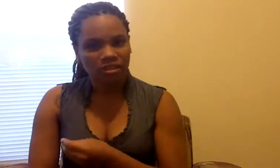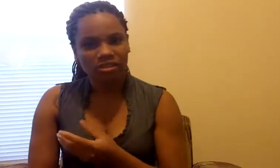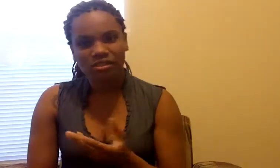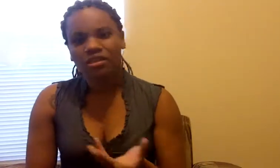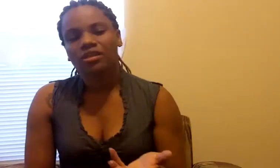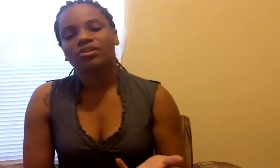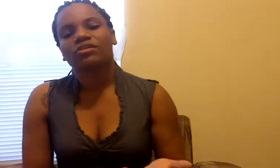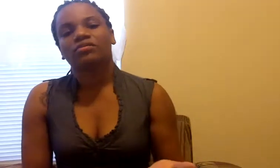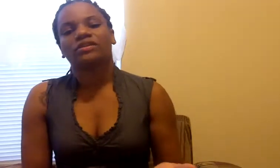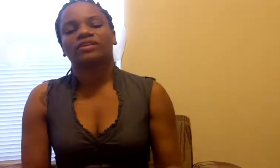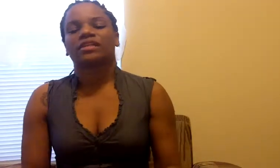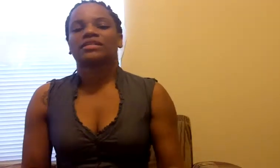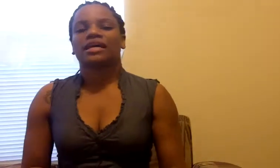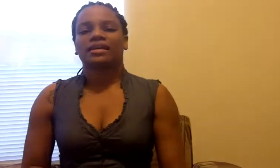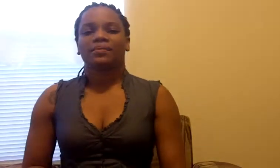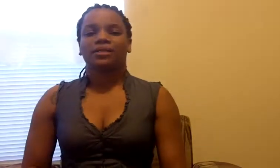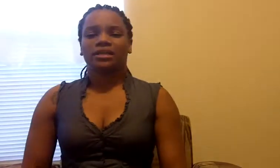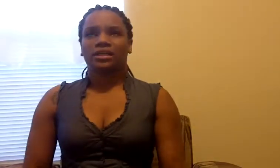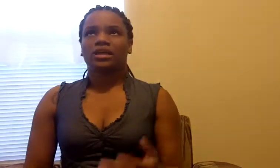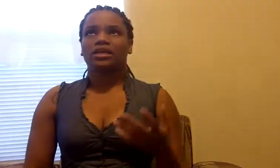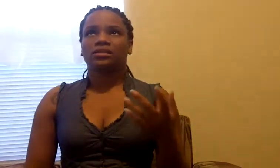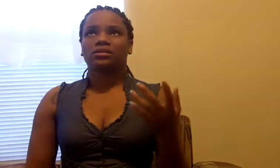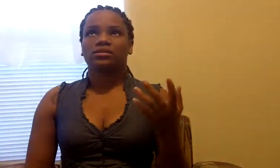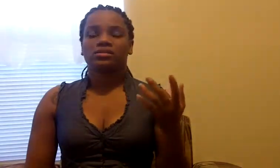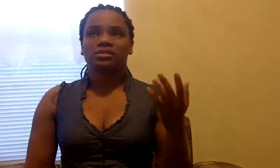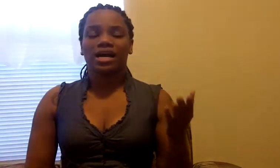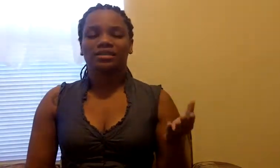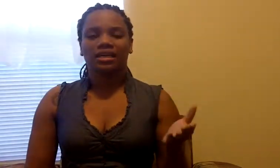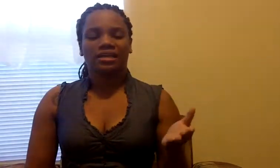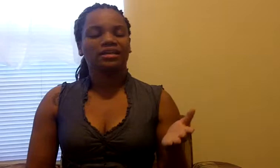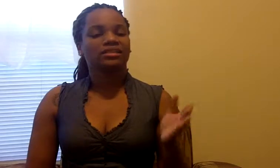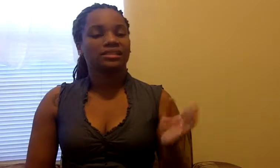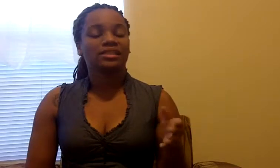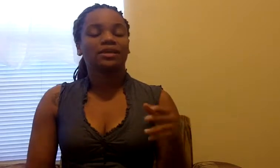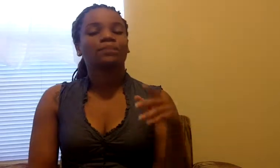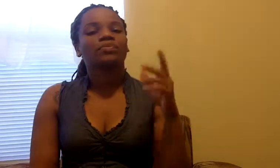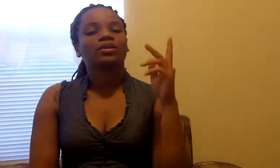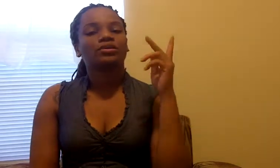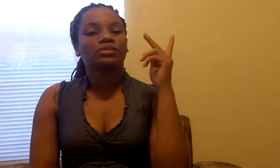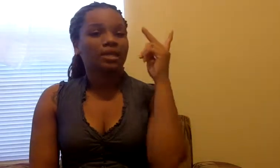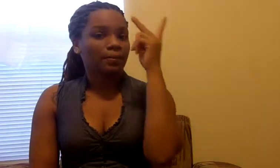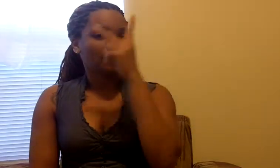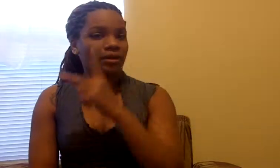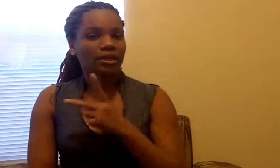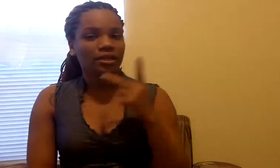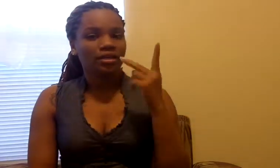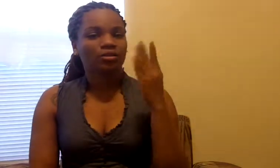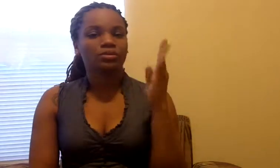gorgeous, different things like that. But in Signed Exact English and C, you would say pretty.